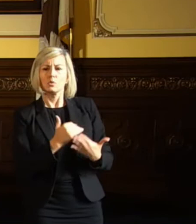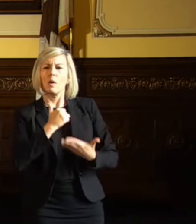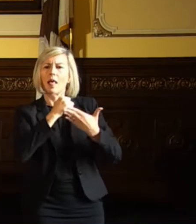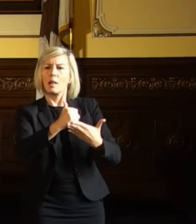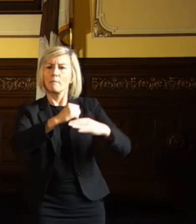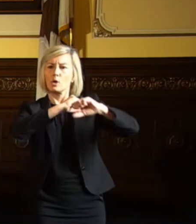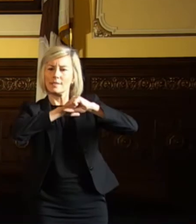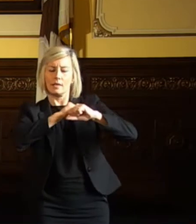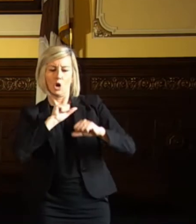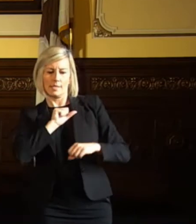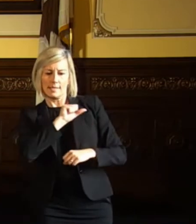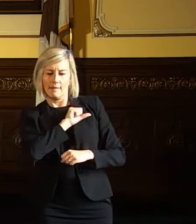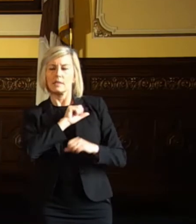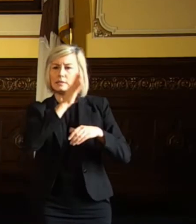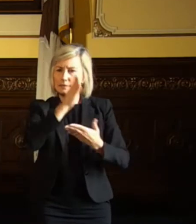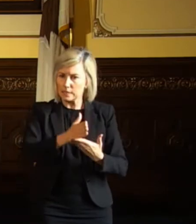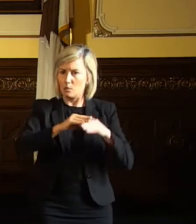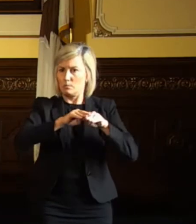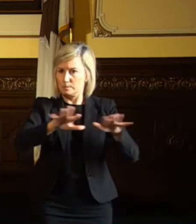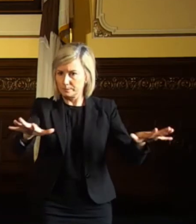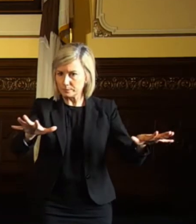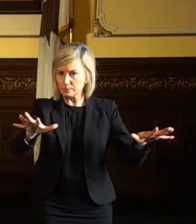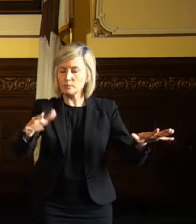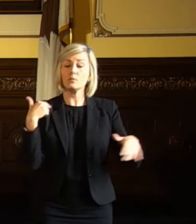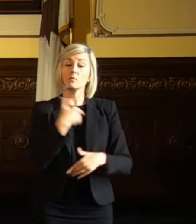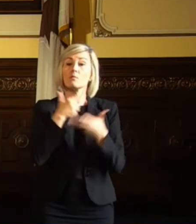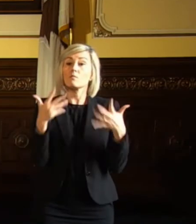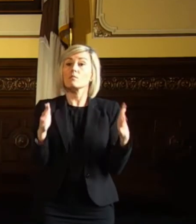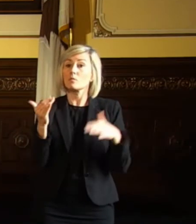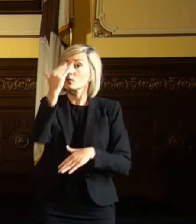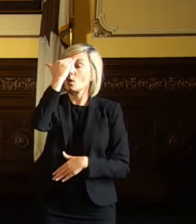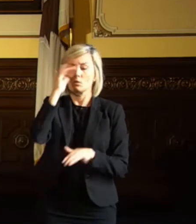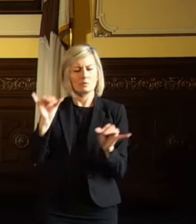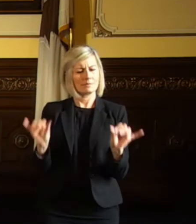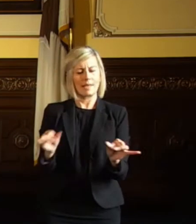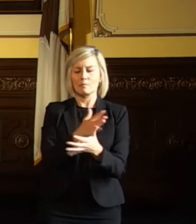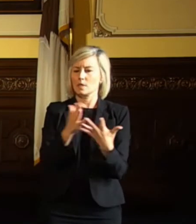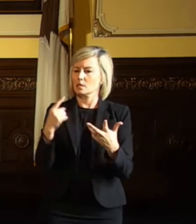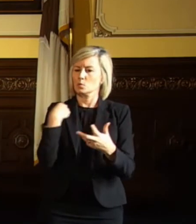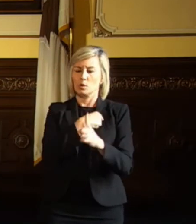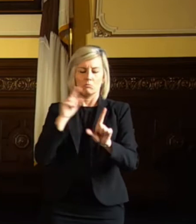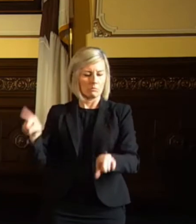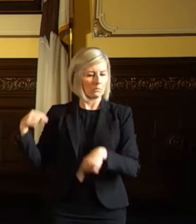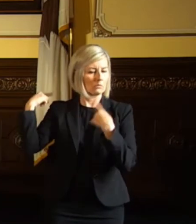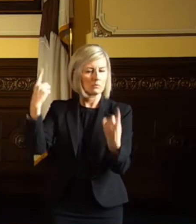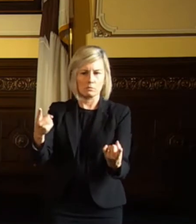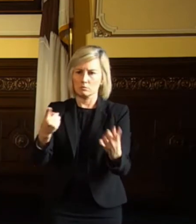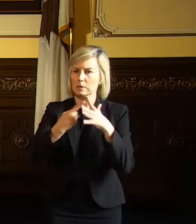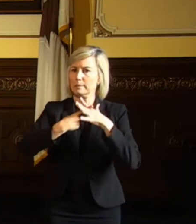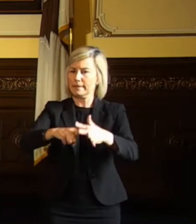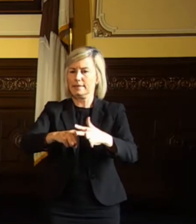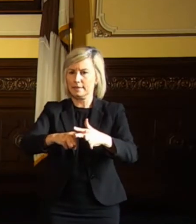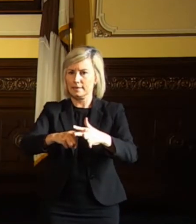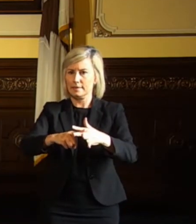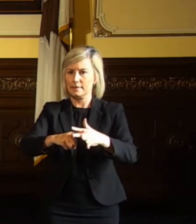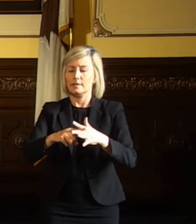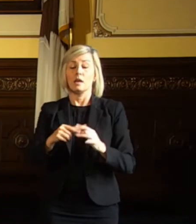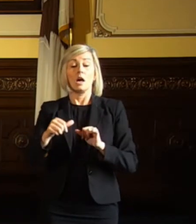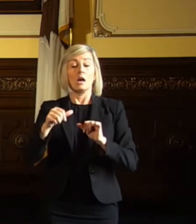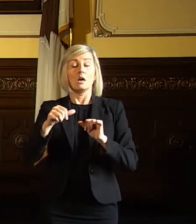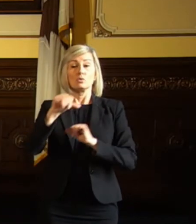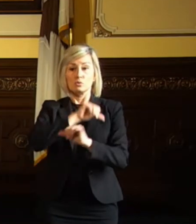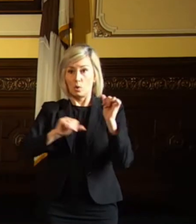and stop additional spread. And what we do know are the same things we've been saying from the beginning.